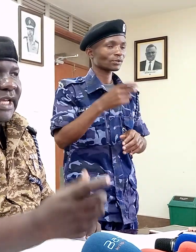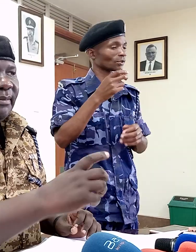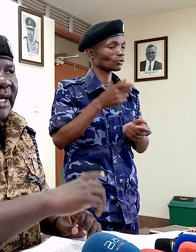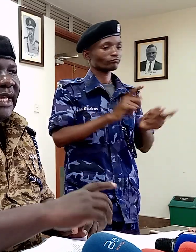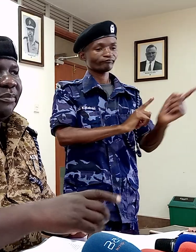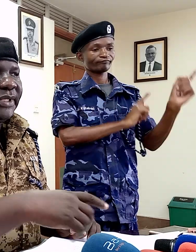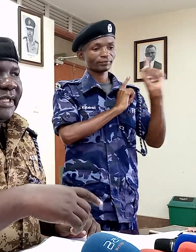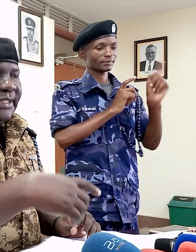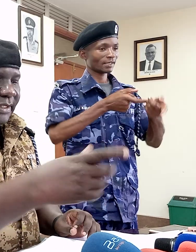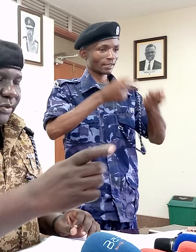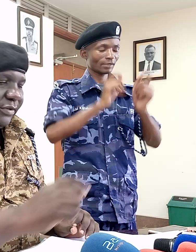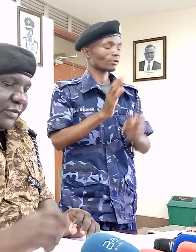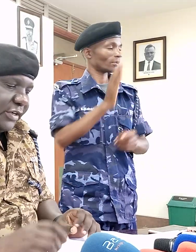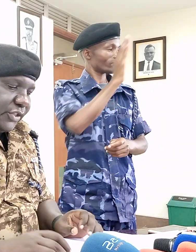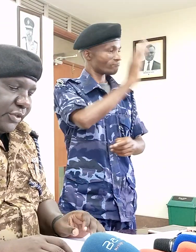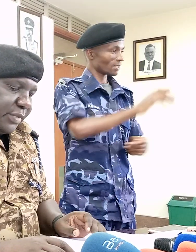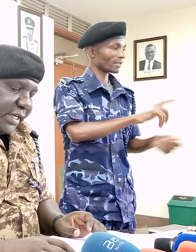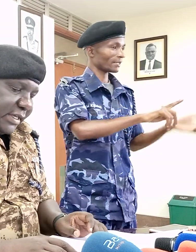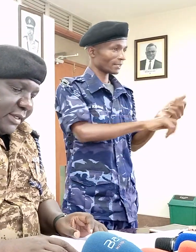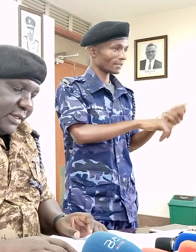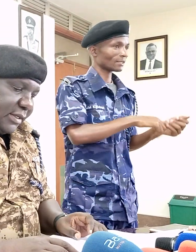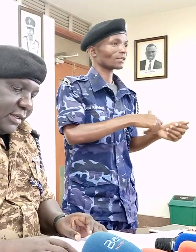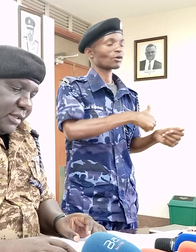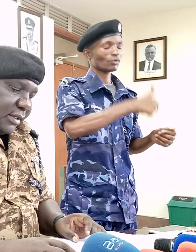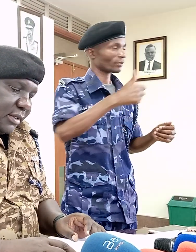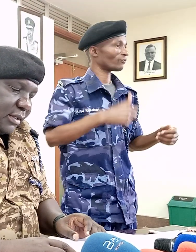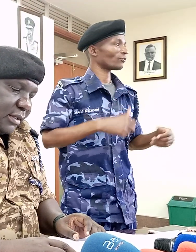He would come back and pick it, going for a short break.